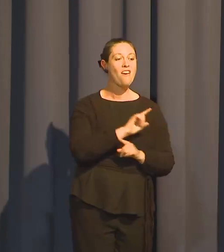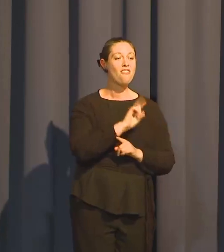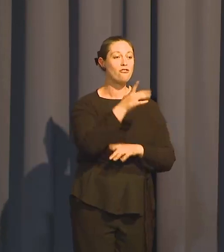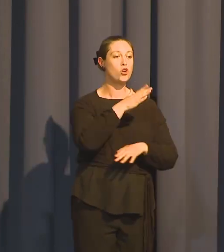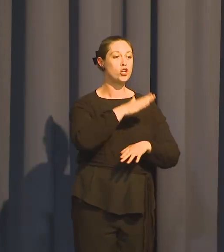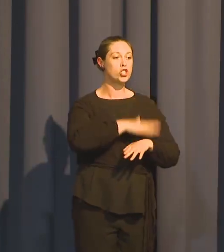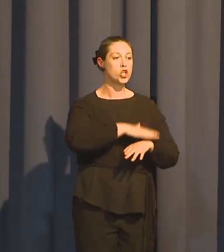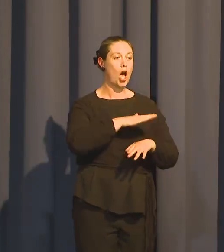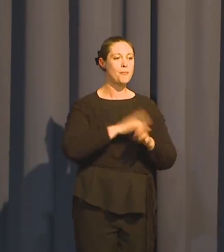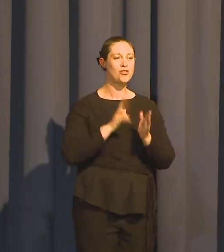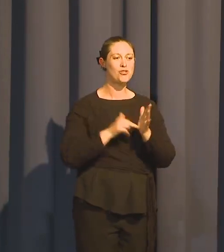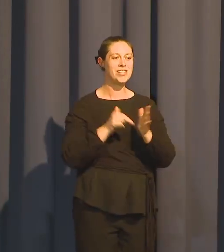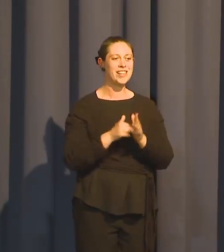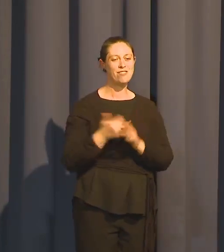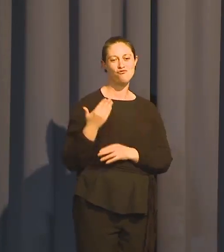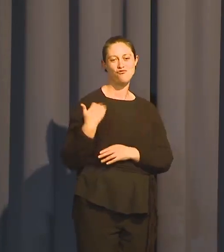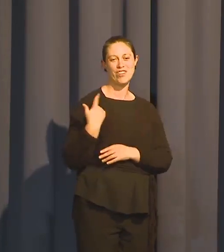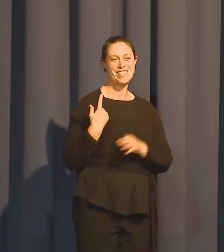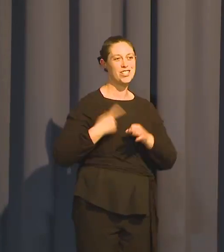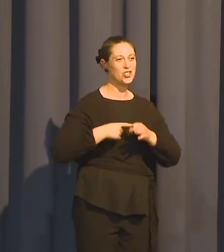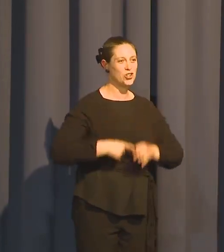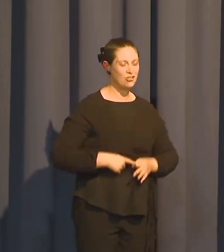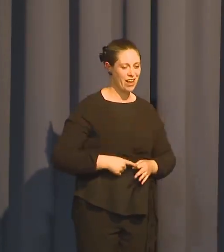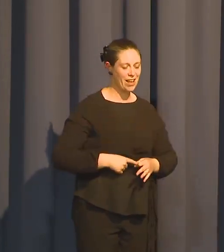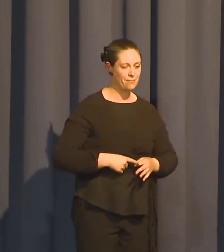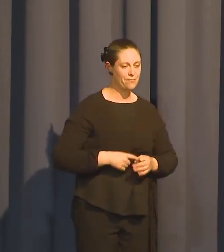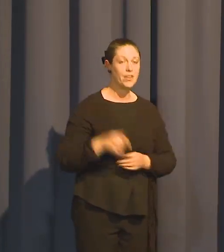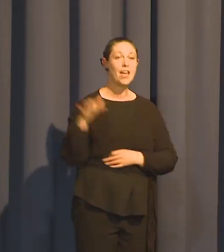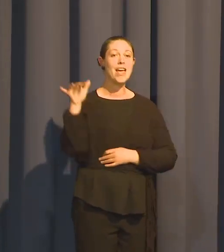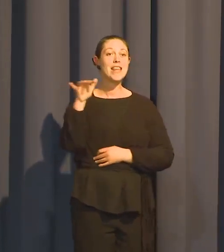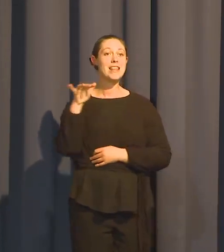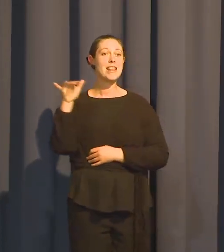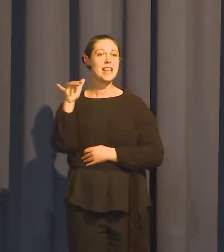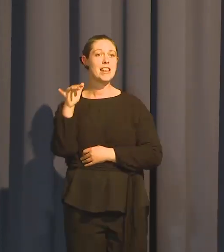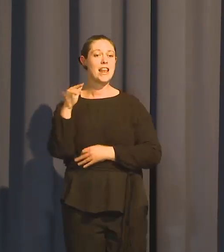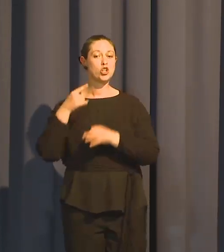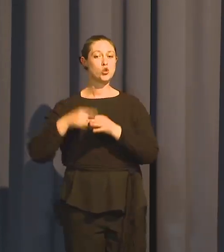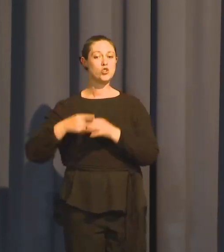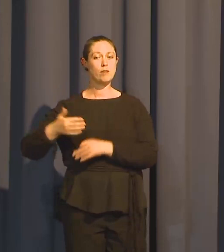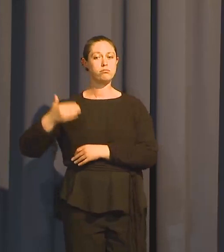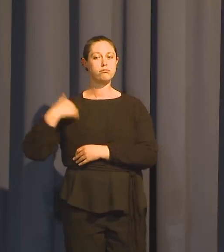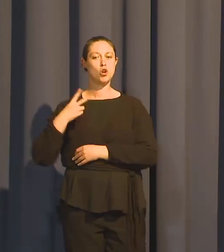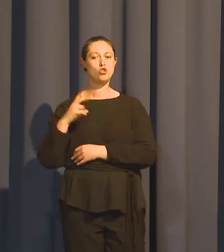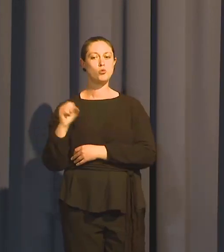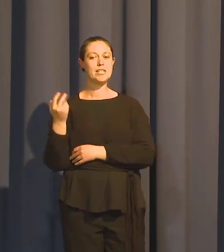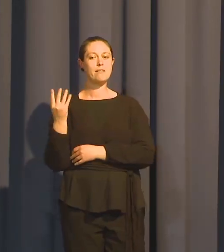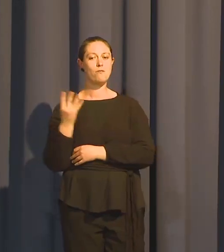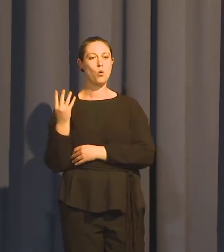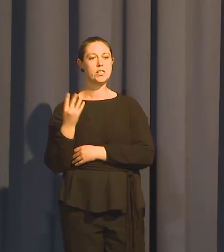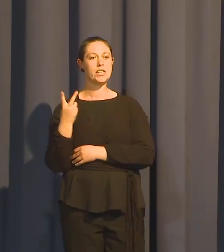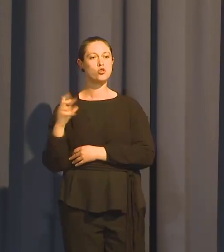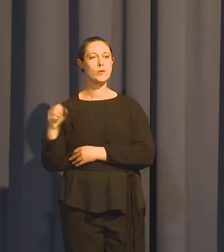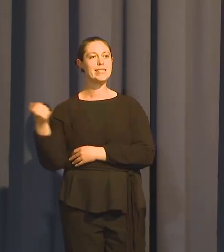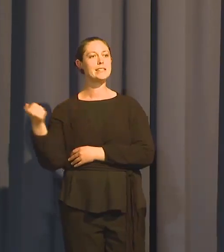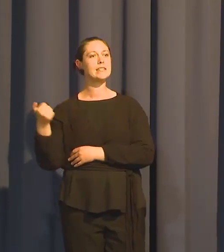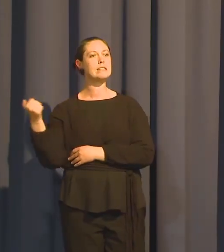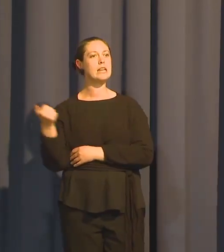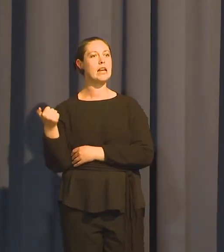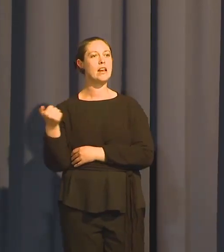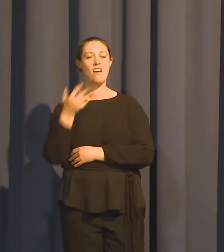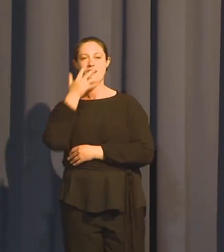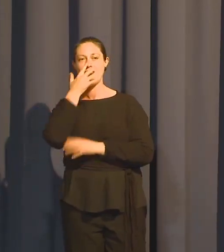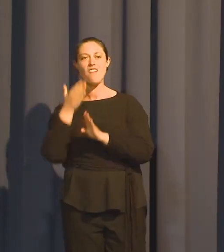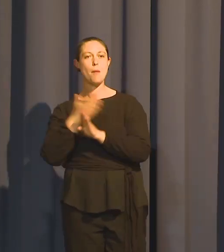survey in New Zealand. The national survey that was done 2014 to 16 did not include under